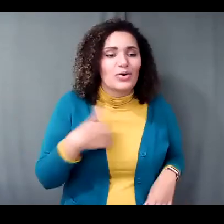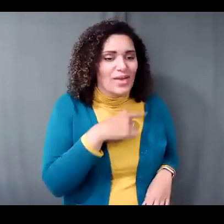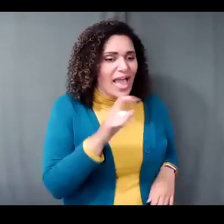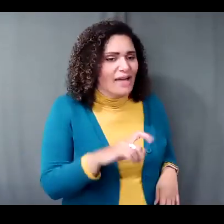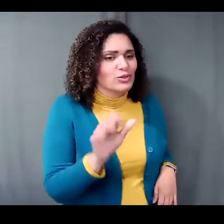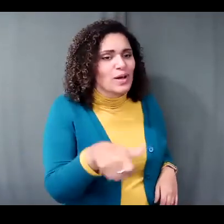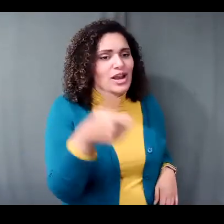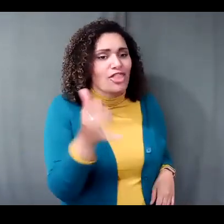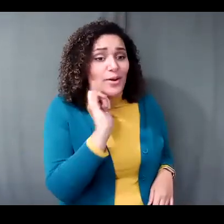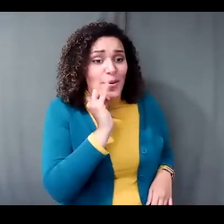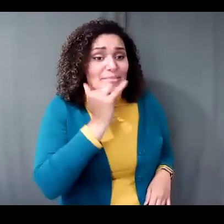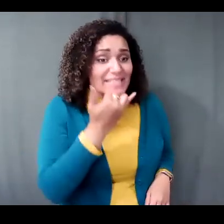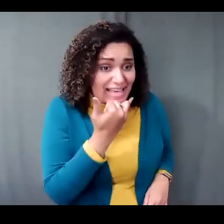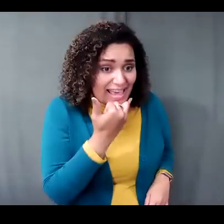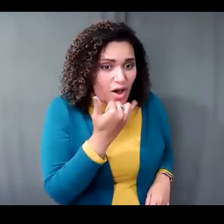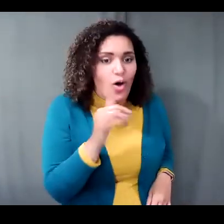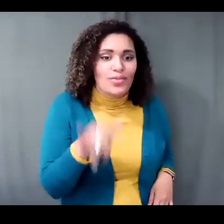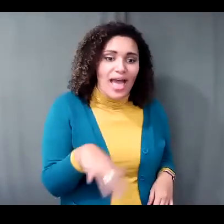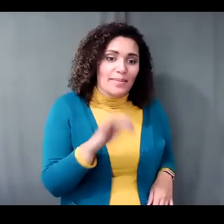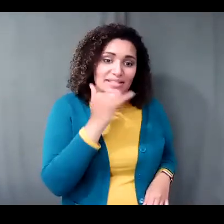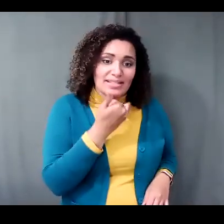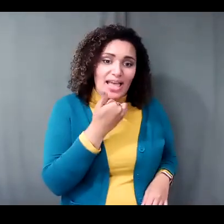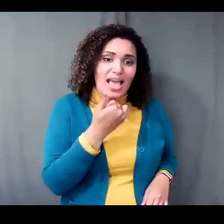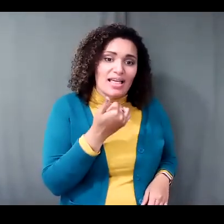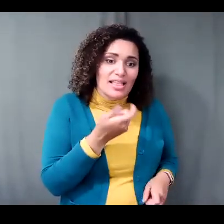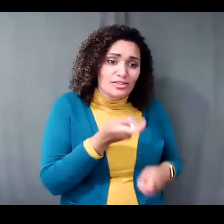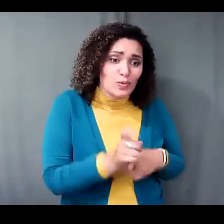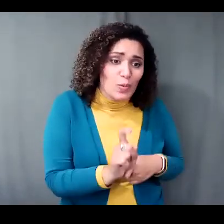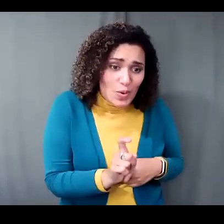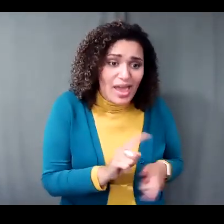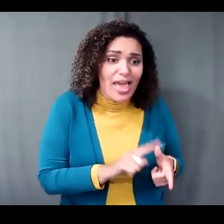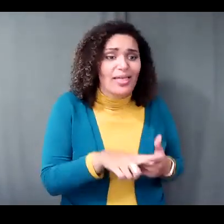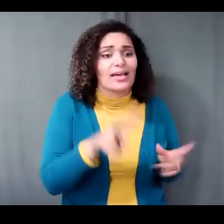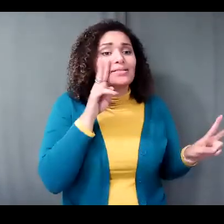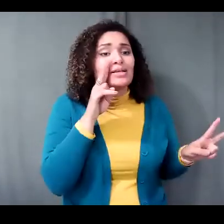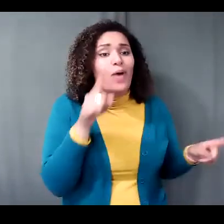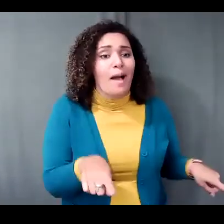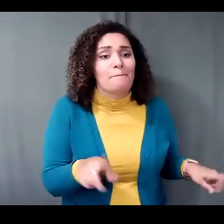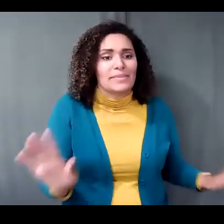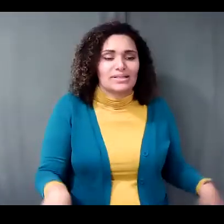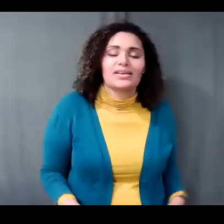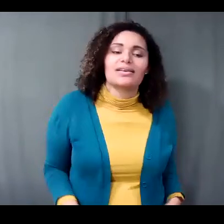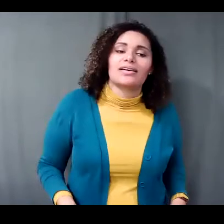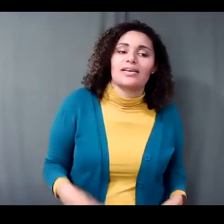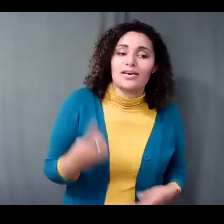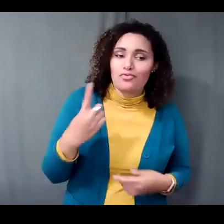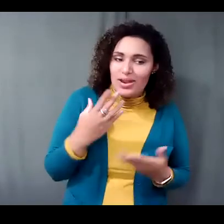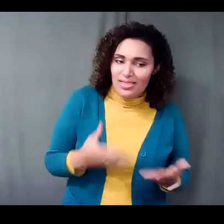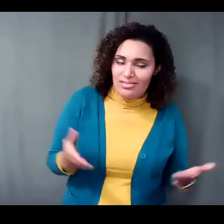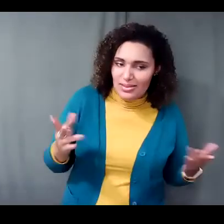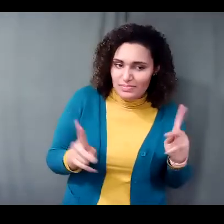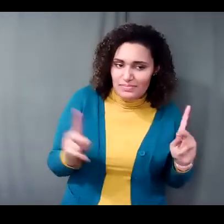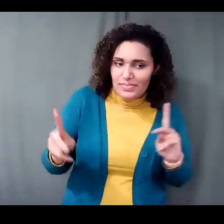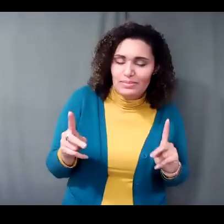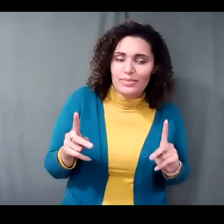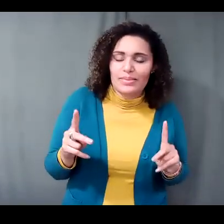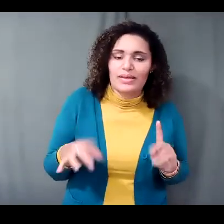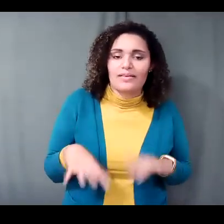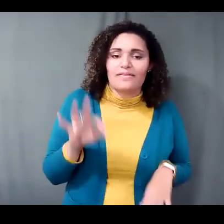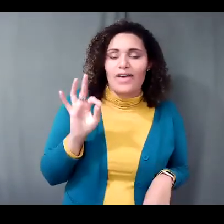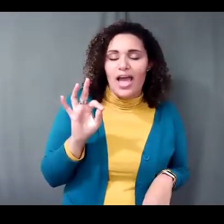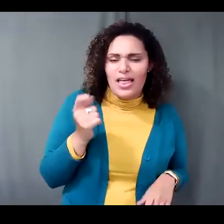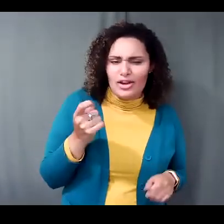decanted for 10 years in the tank. You don't need to do it again. Nope. It won't. It shouldn't even really